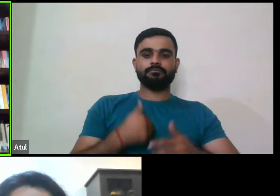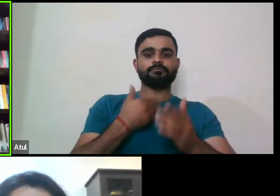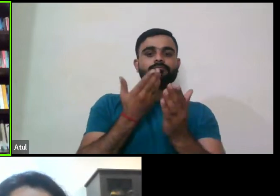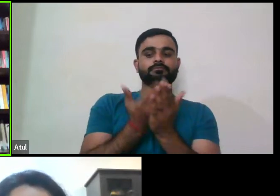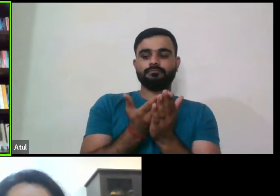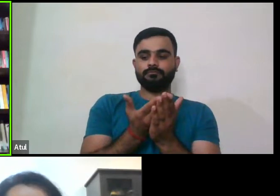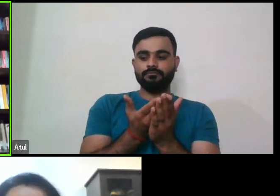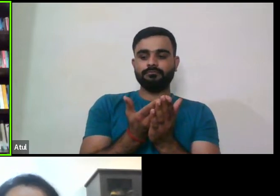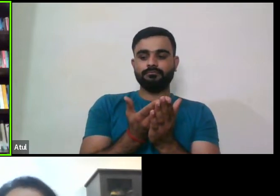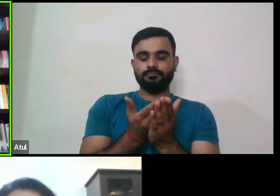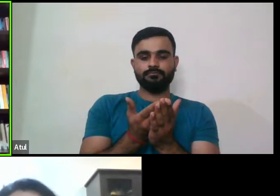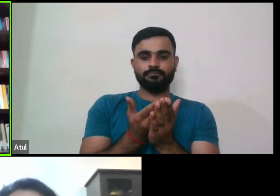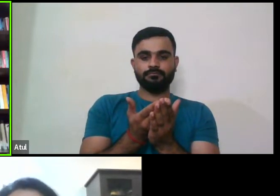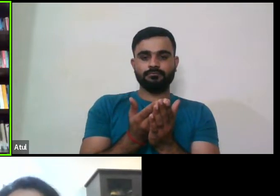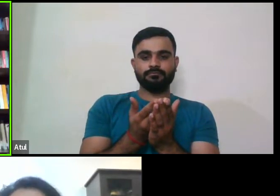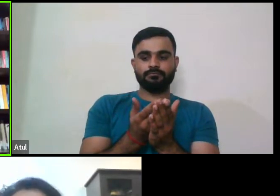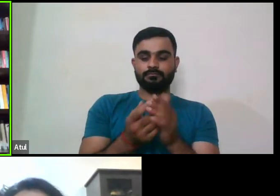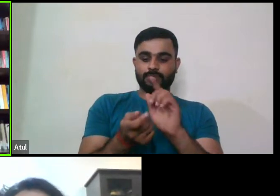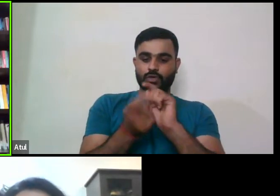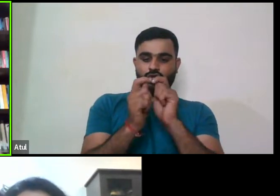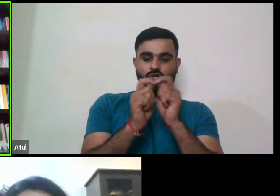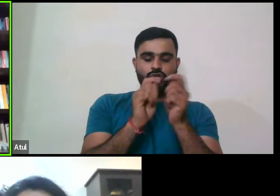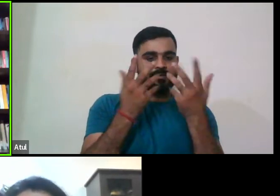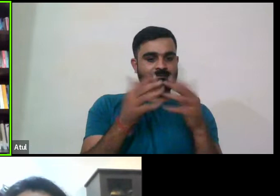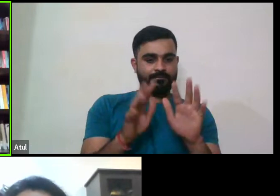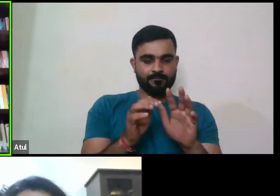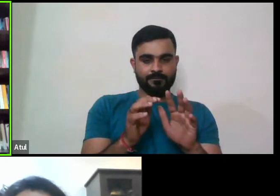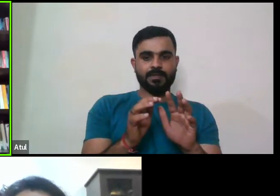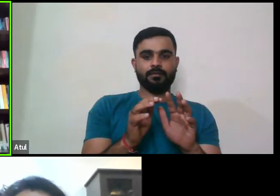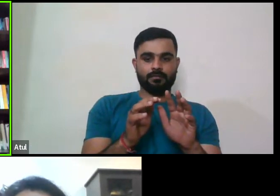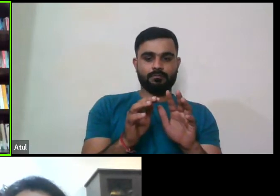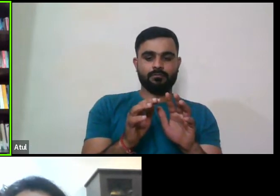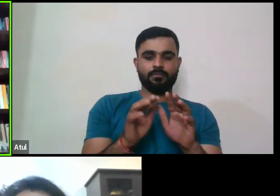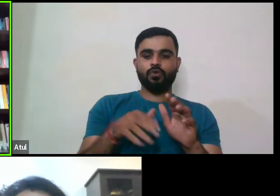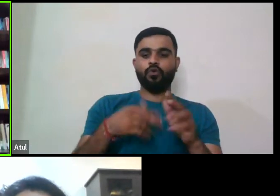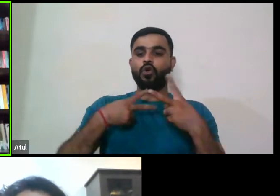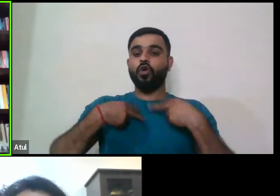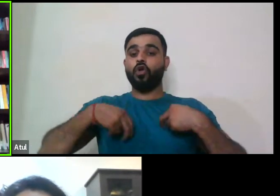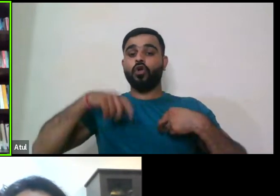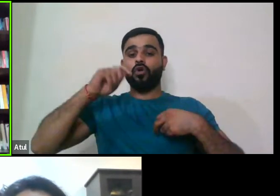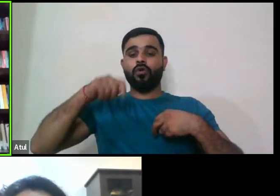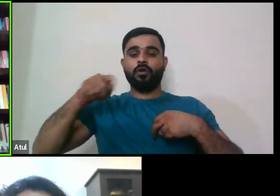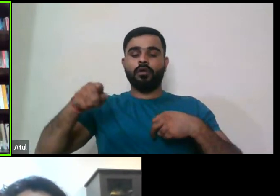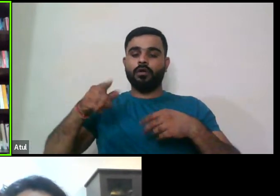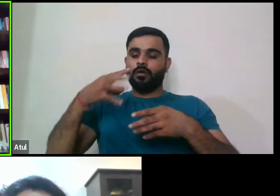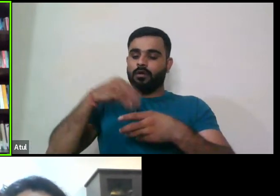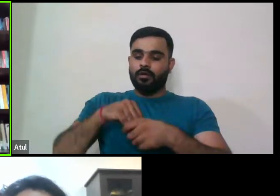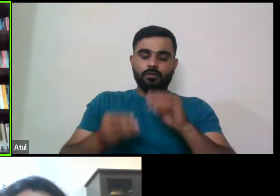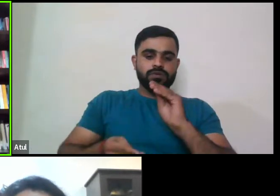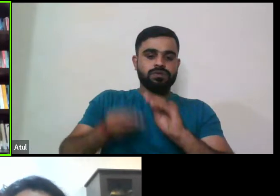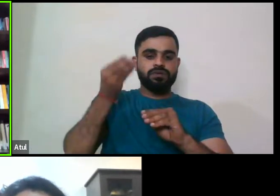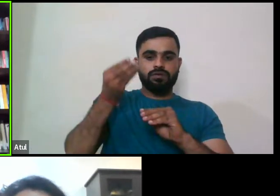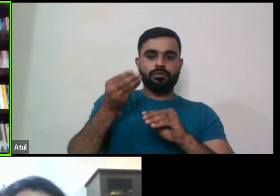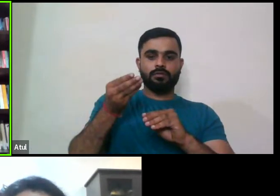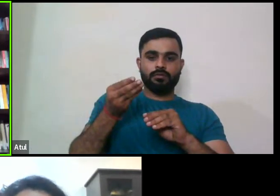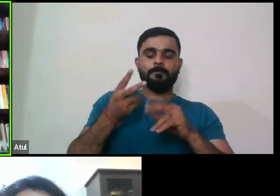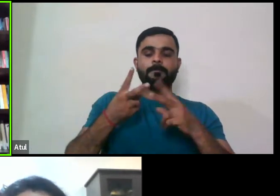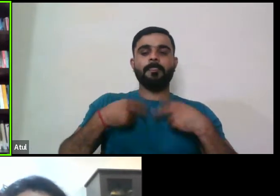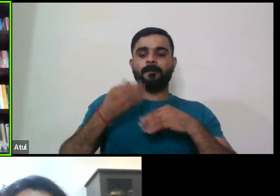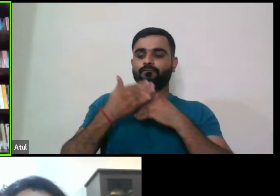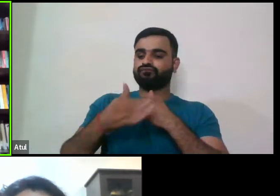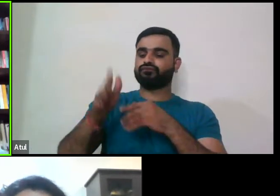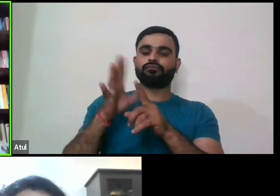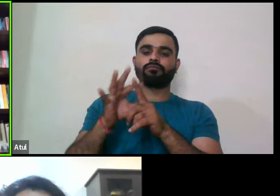perhaps, things might have already changed, or perhaps the court will put in more information as it goes forward,